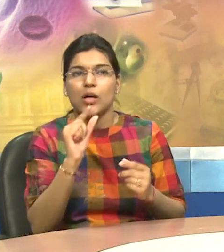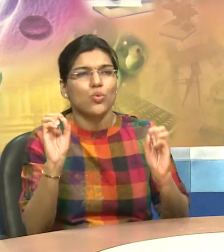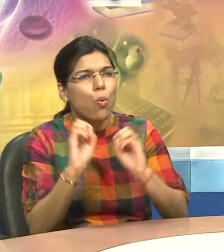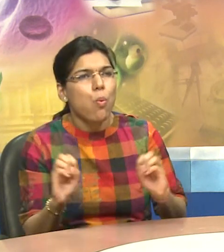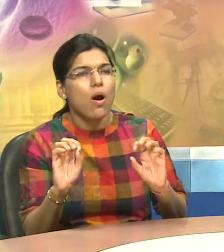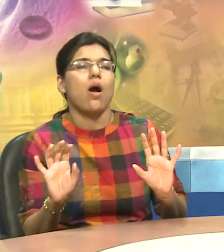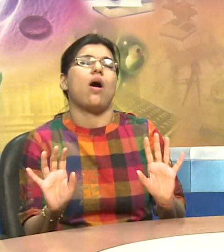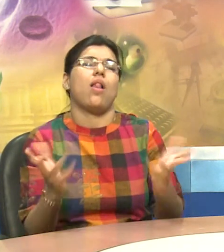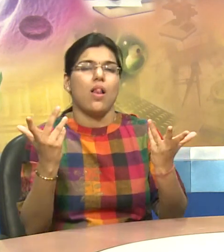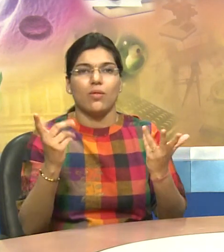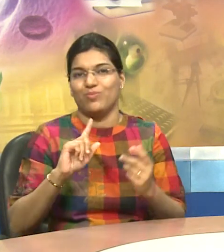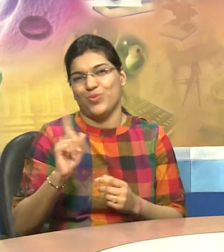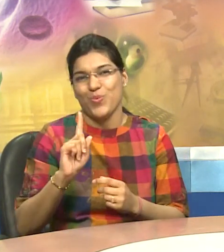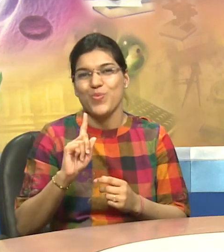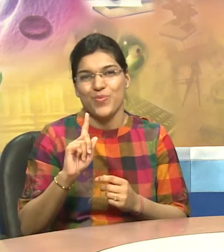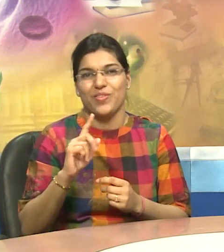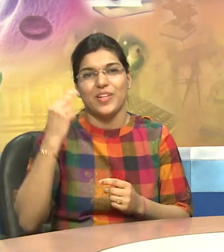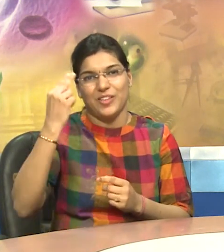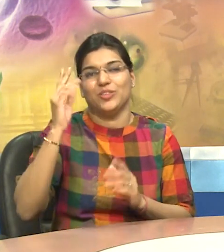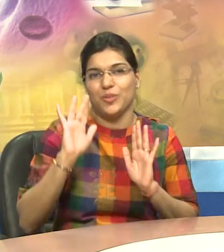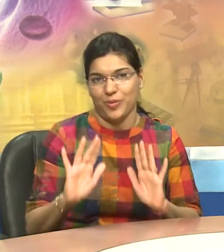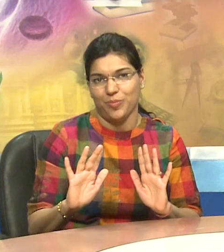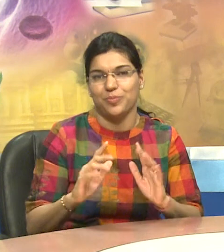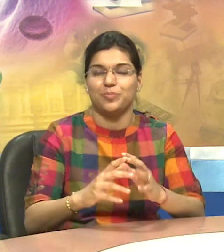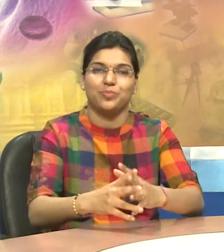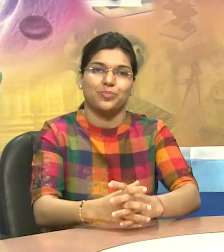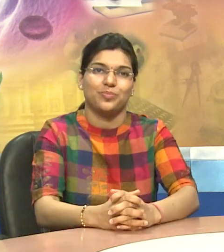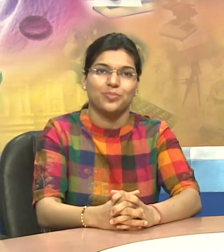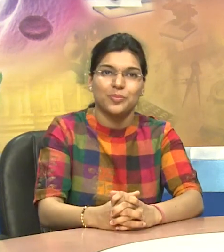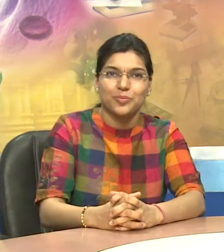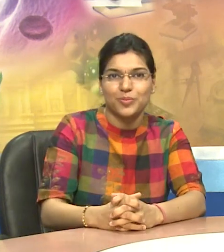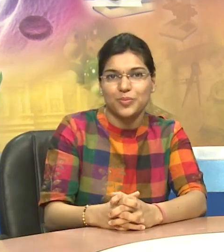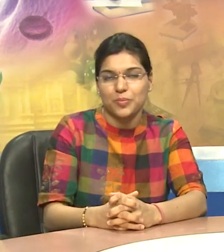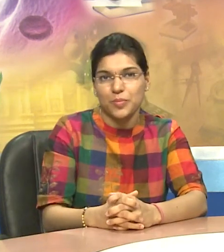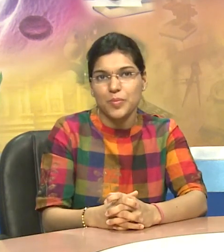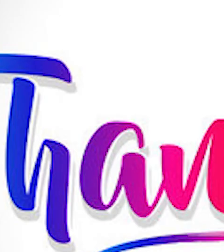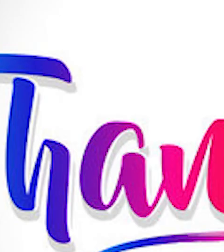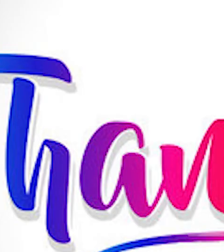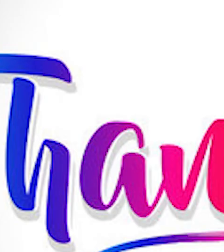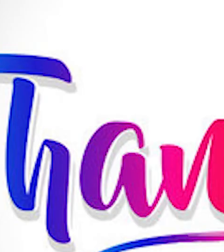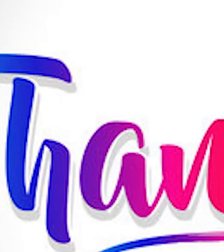the horn, but if there is not any urgent work, you can relax and wait.